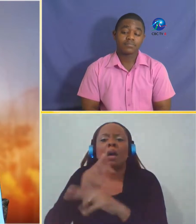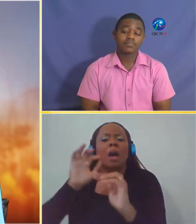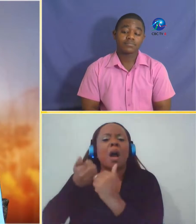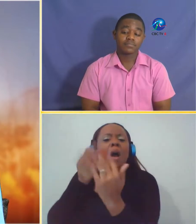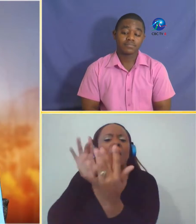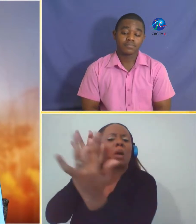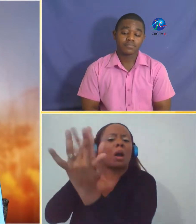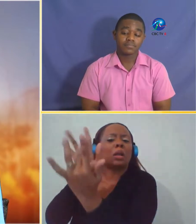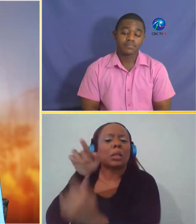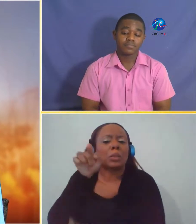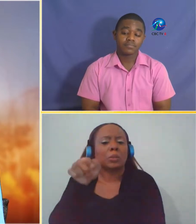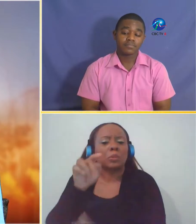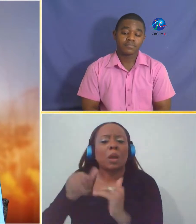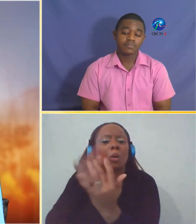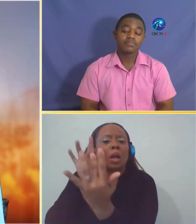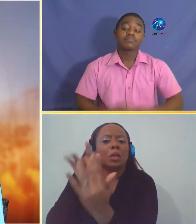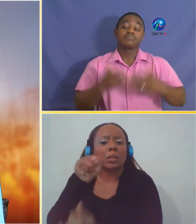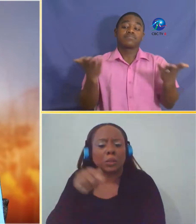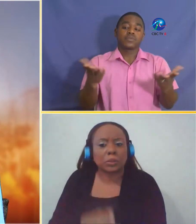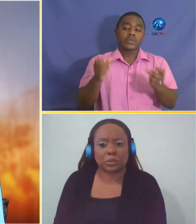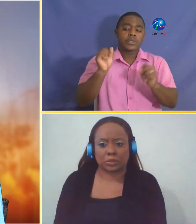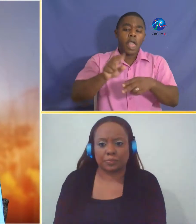that?